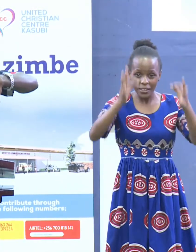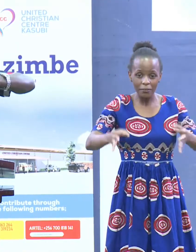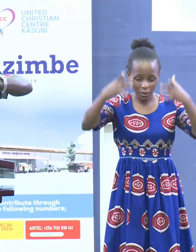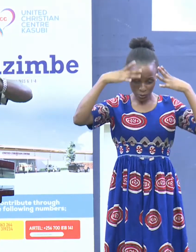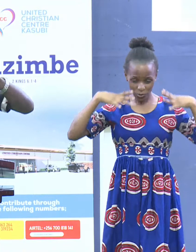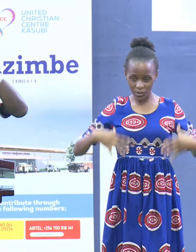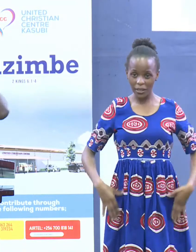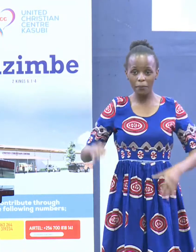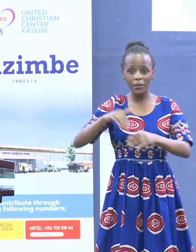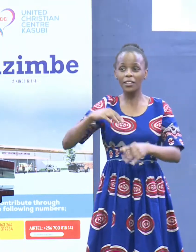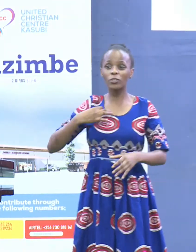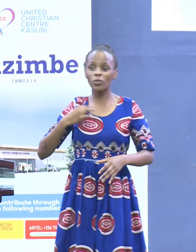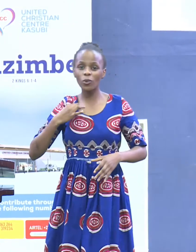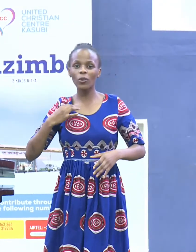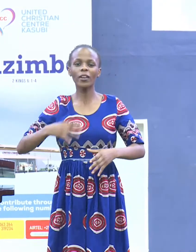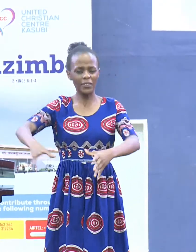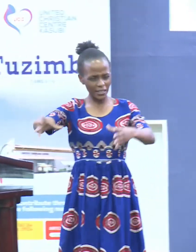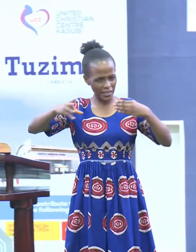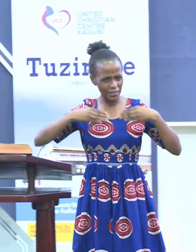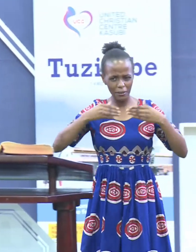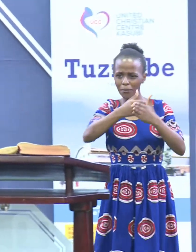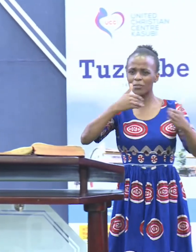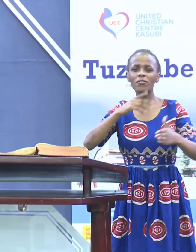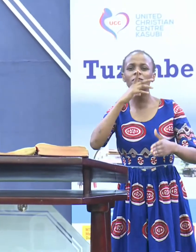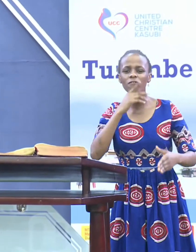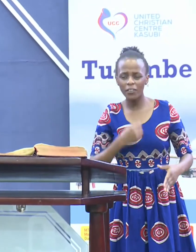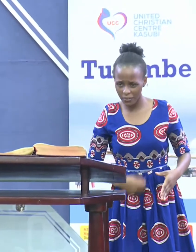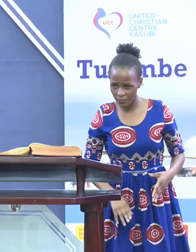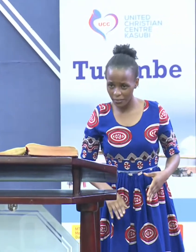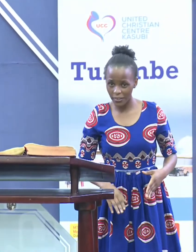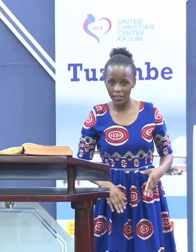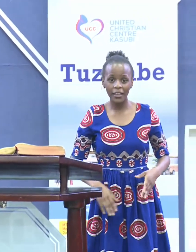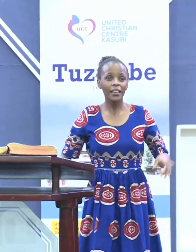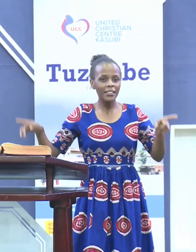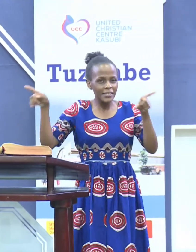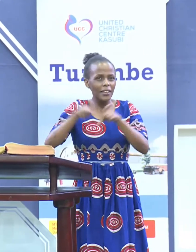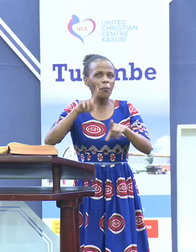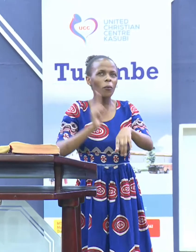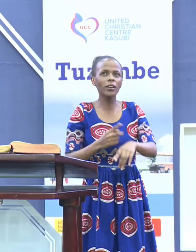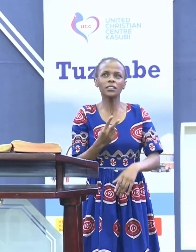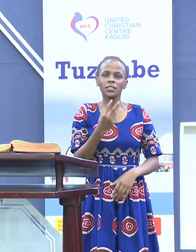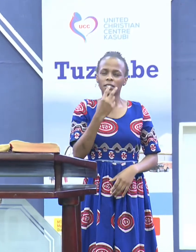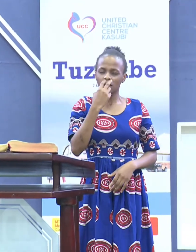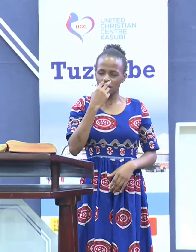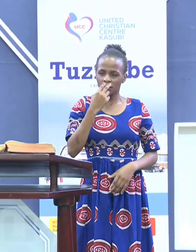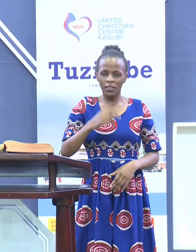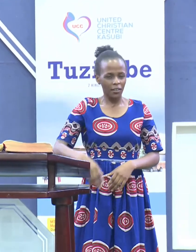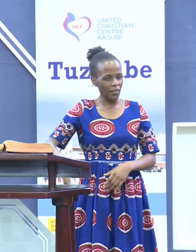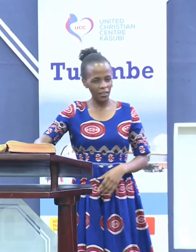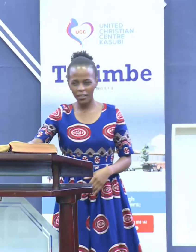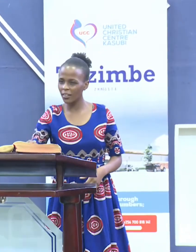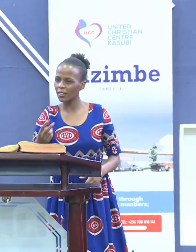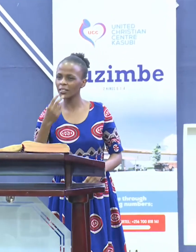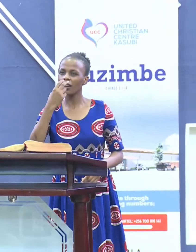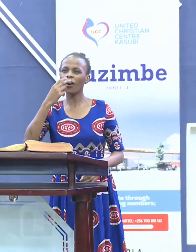There is dressing up the other garments that accepts us before the Father. And when he gets it,